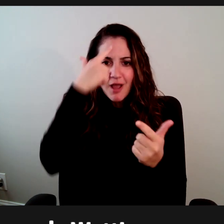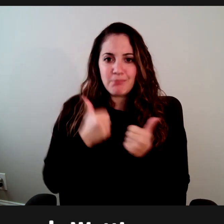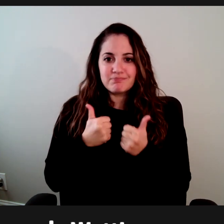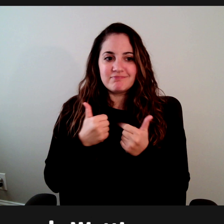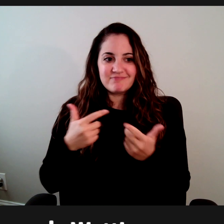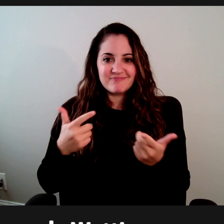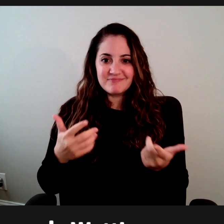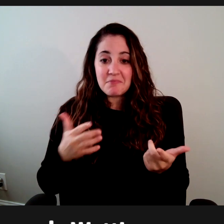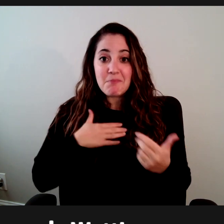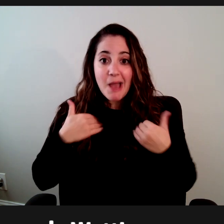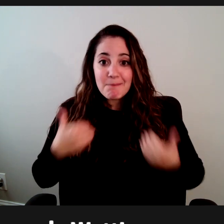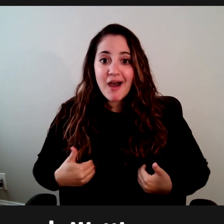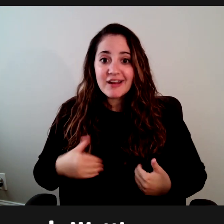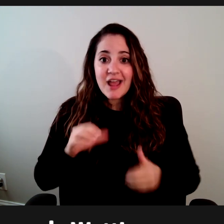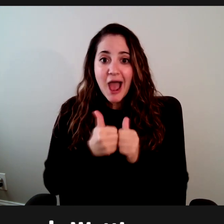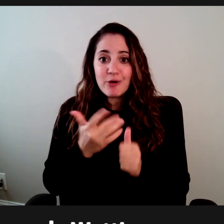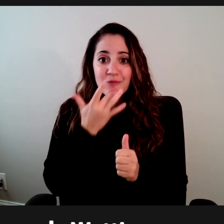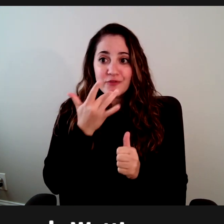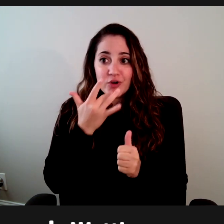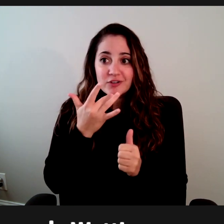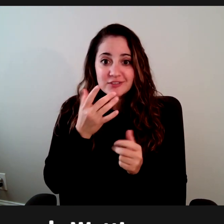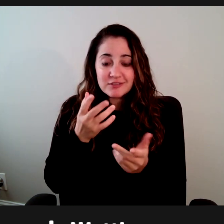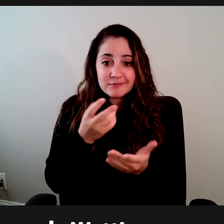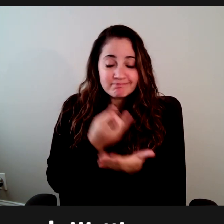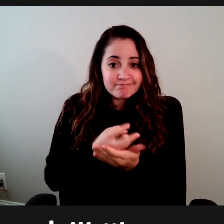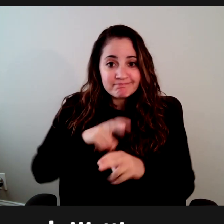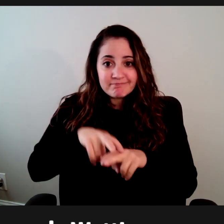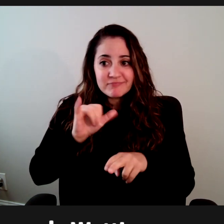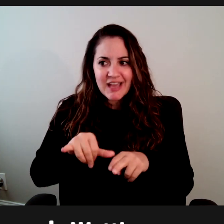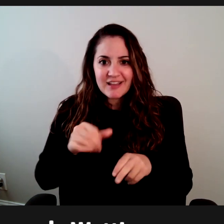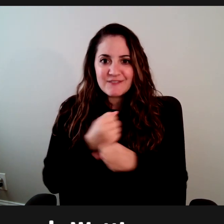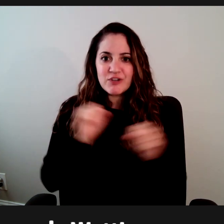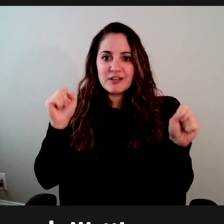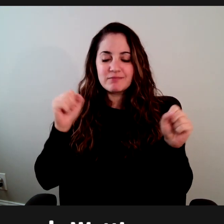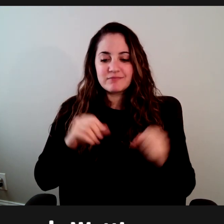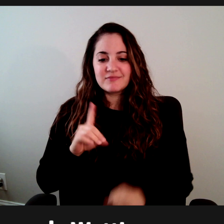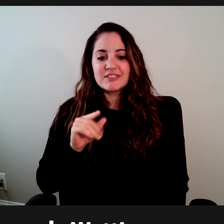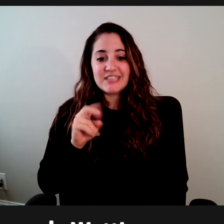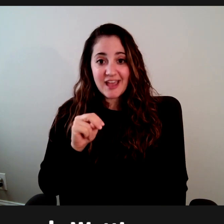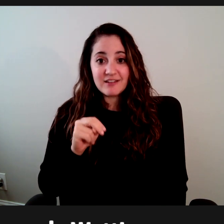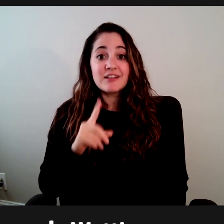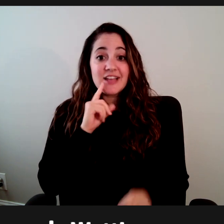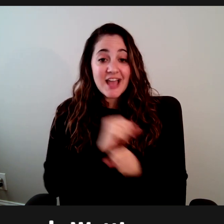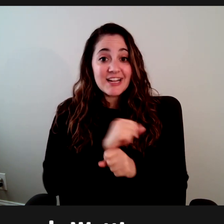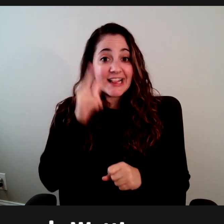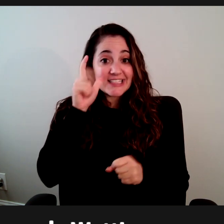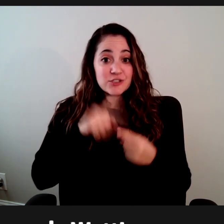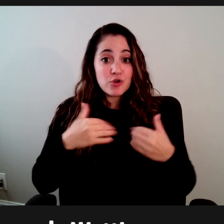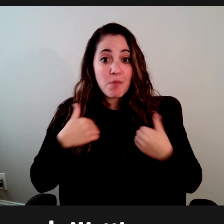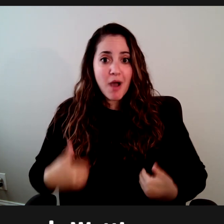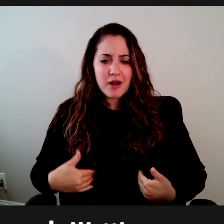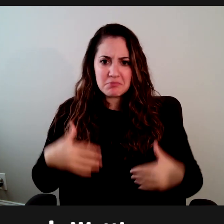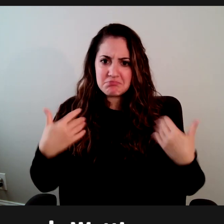I'm free to put my body where it wants to be. Right. There is a freedom in listening and listen to your